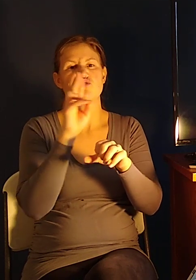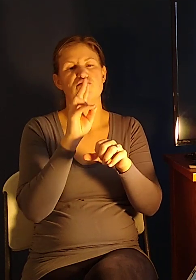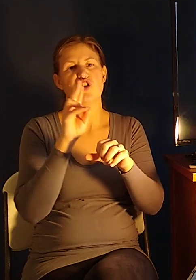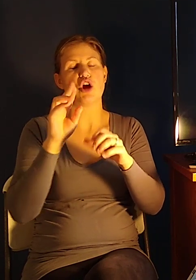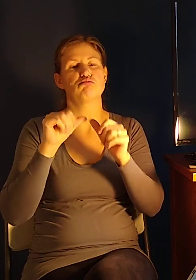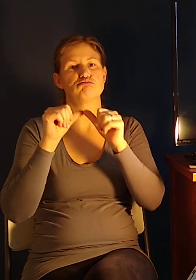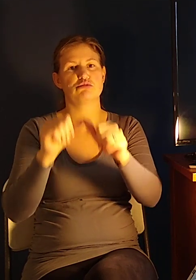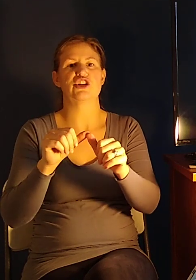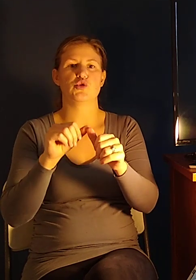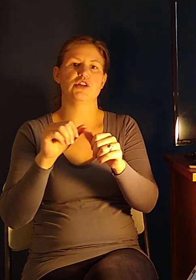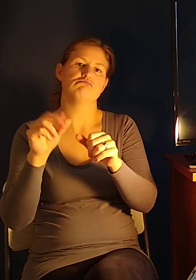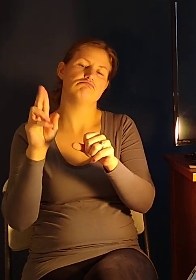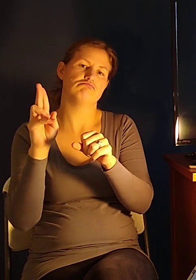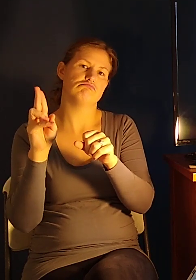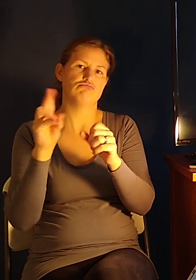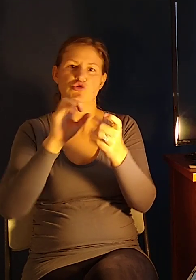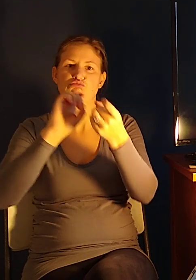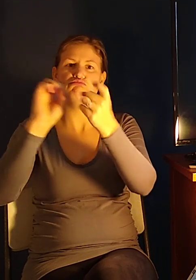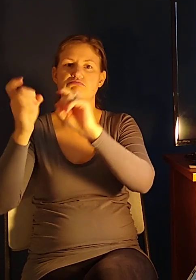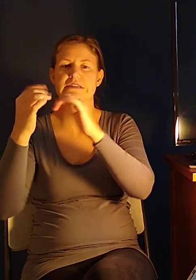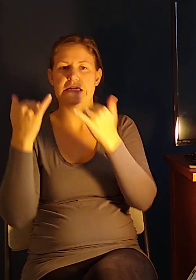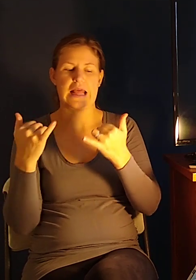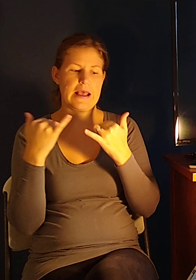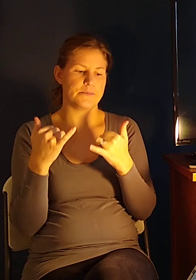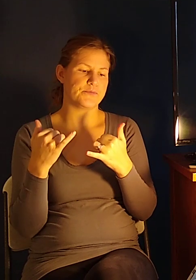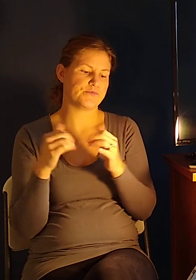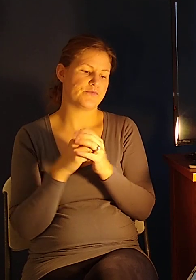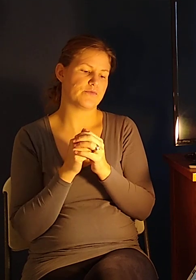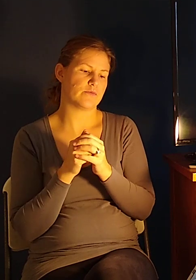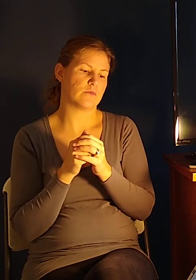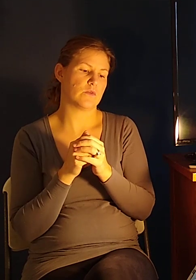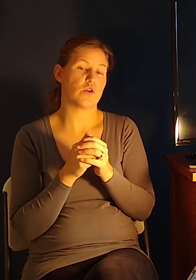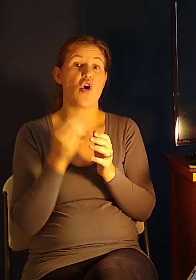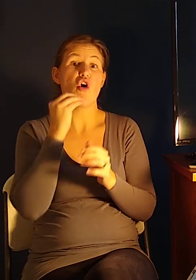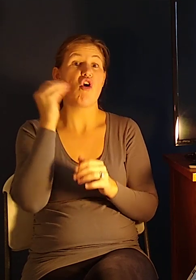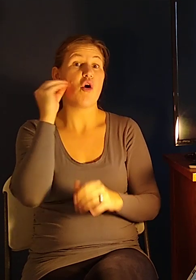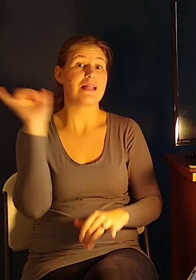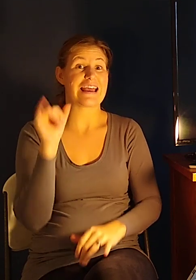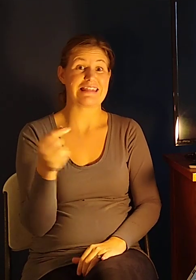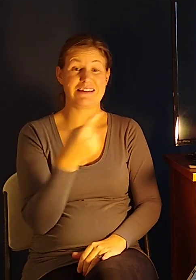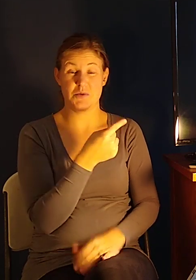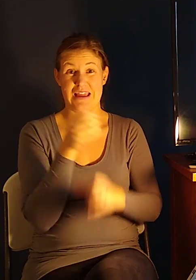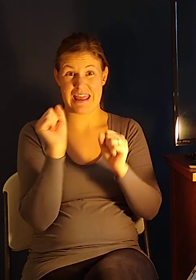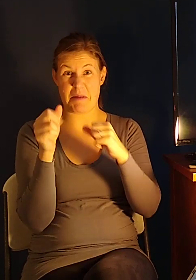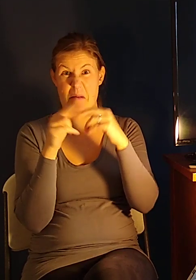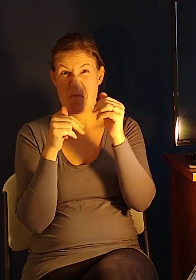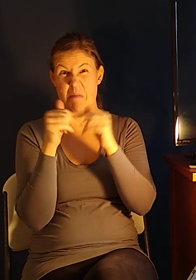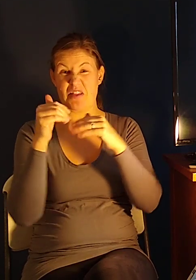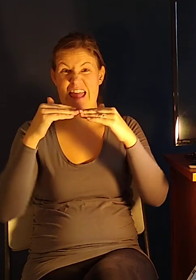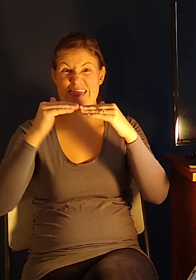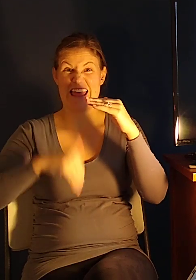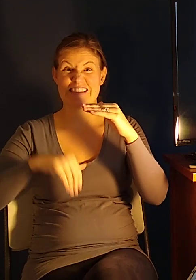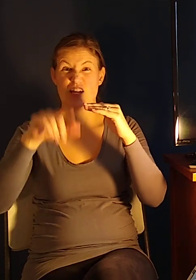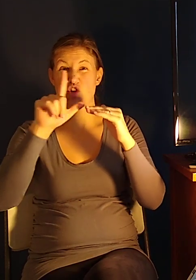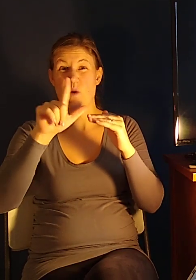evolve to this day. A home like this one can be built in less than 24 hours at a cost